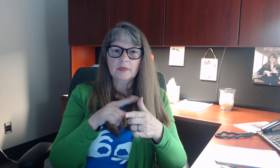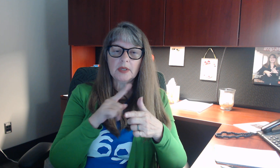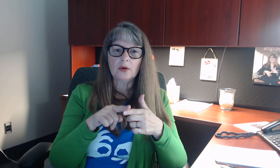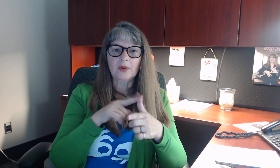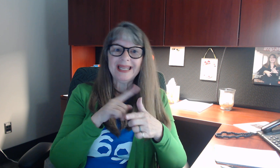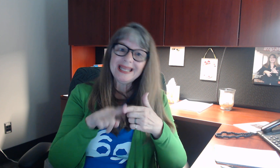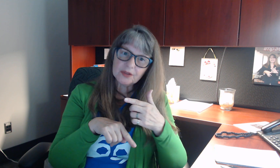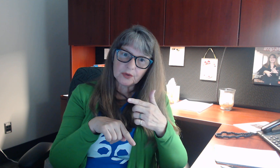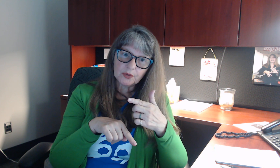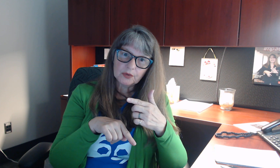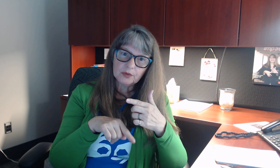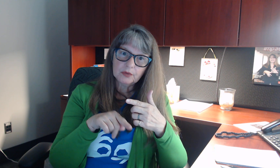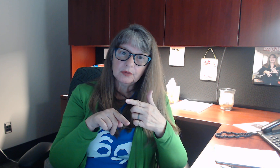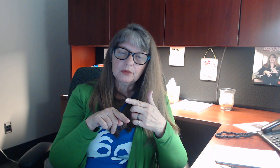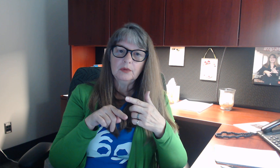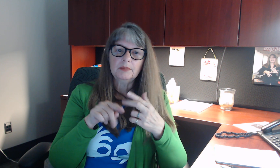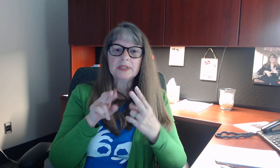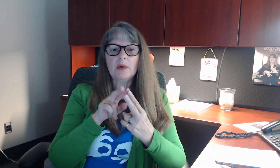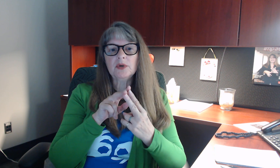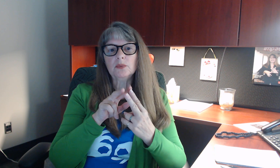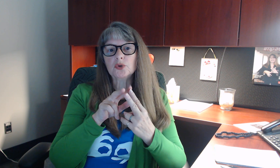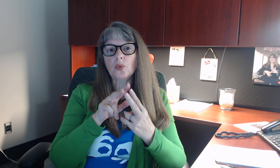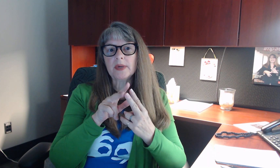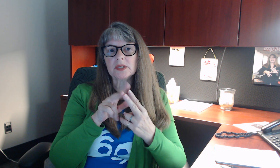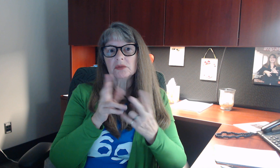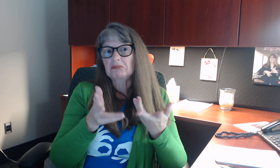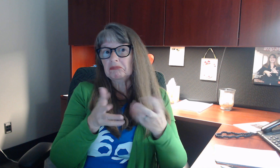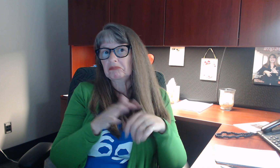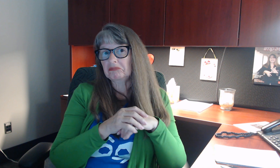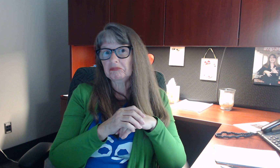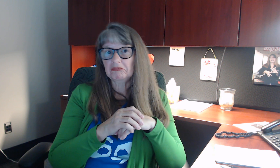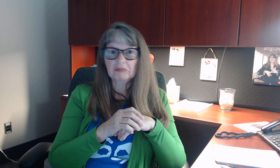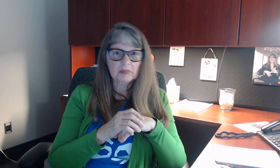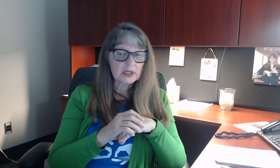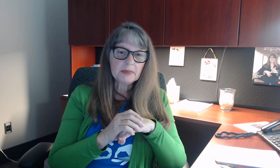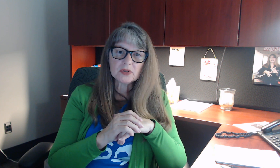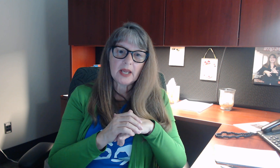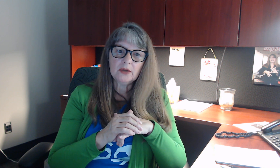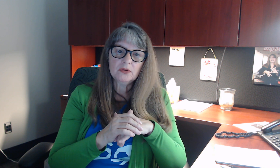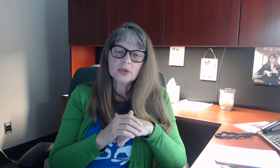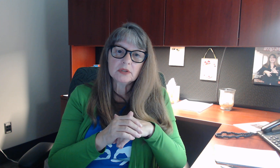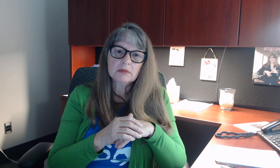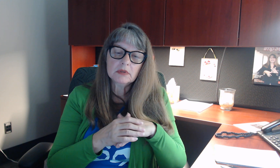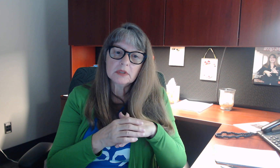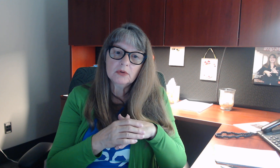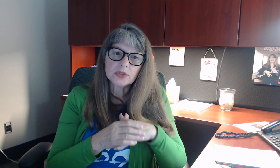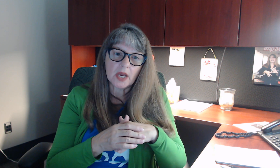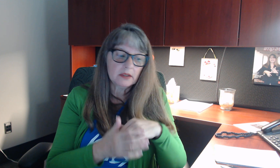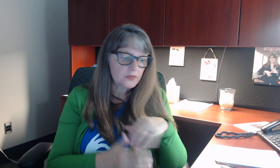or either, but see, I would do a choice. It depends on how your style of